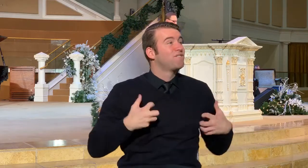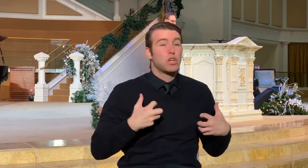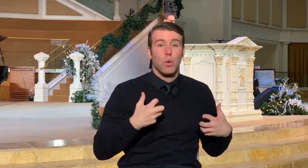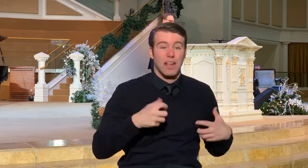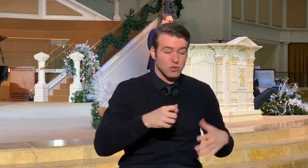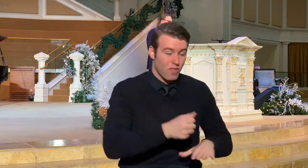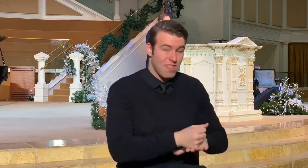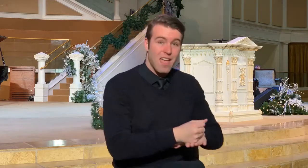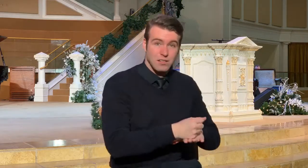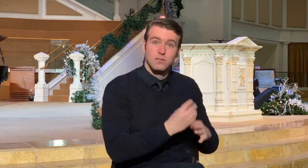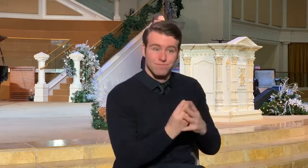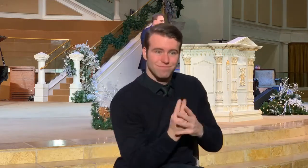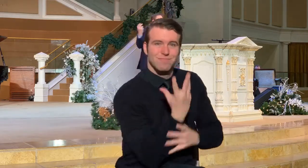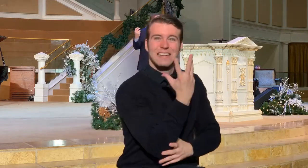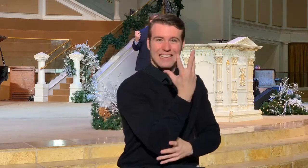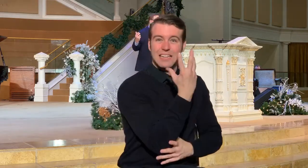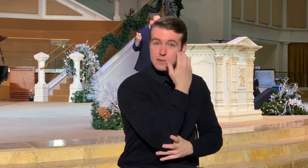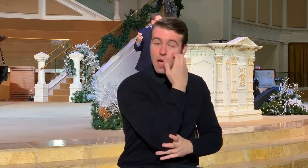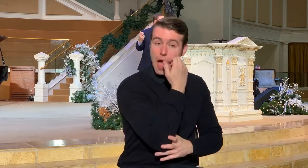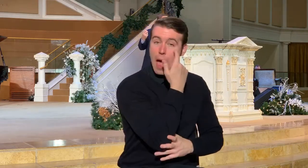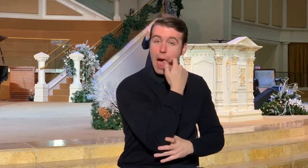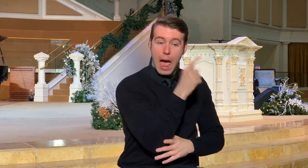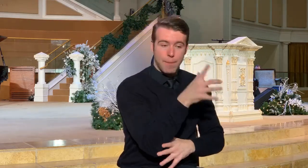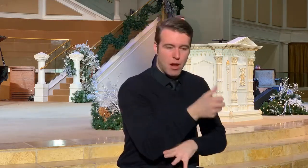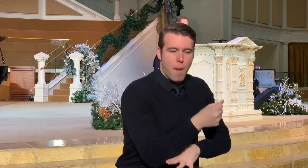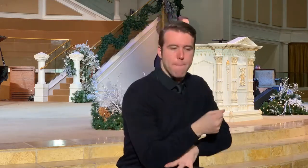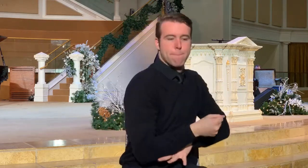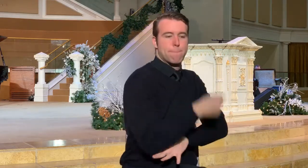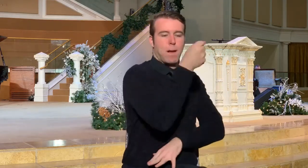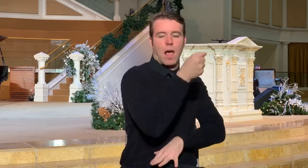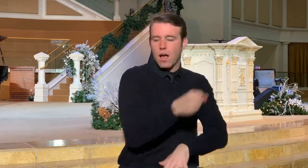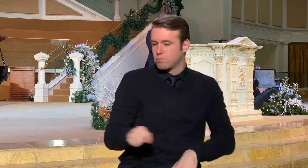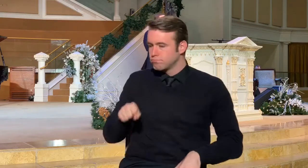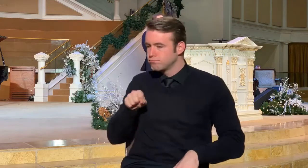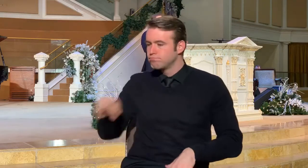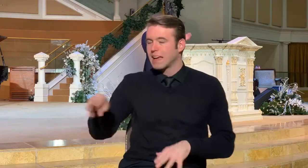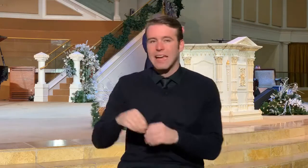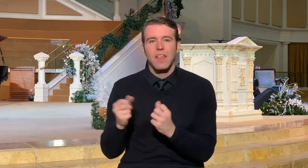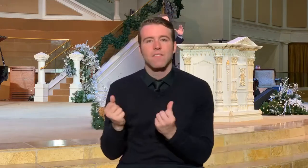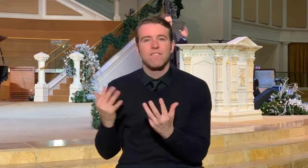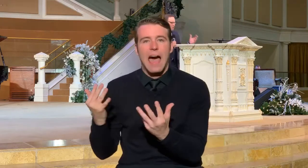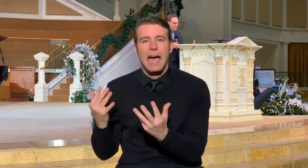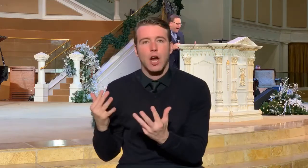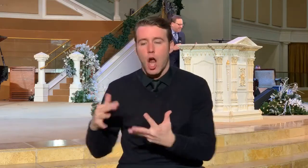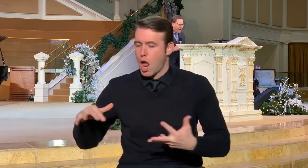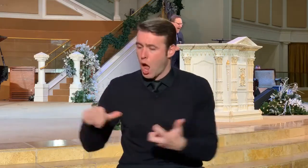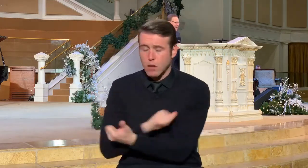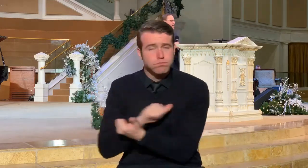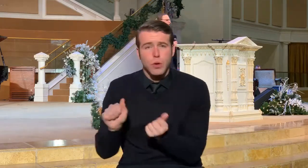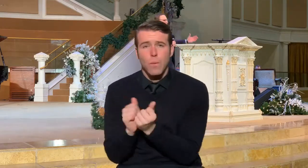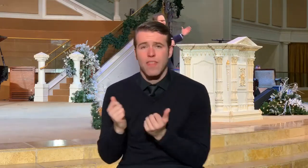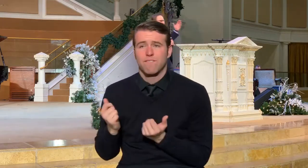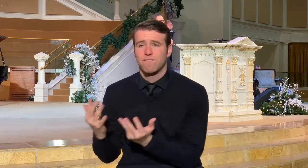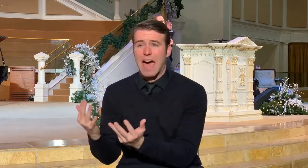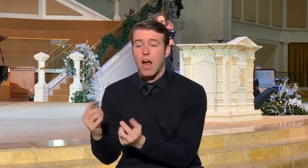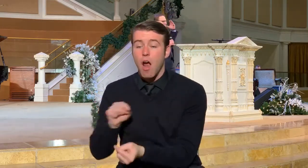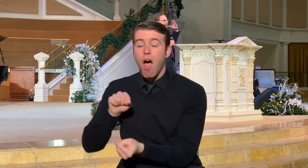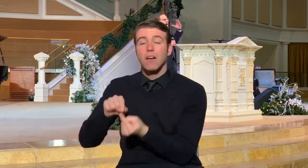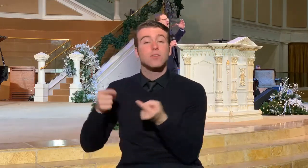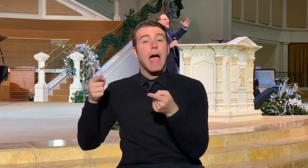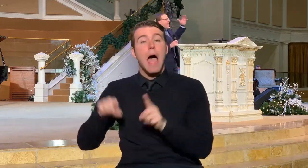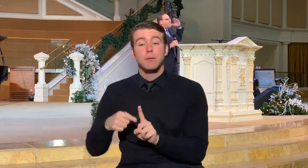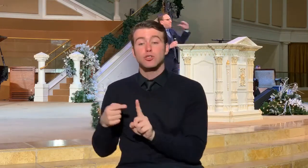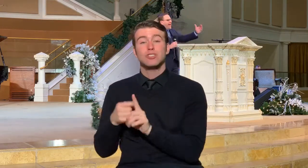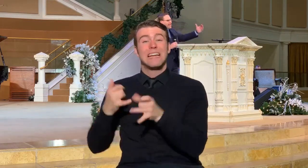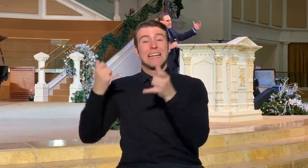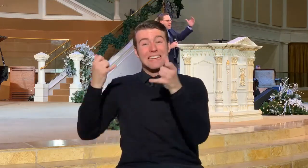cast down. Her fruit dried up. Her rods were broken, withered and consumed by fire, until she is